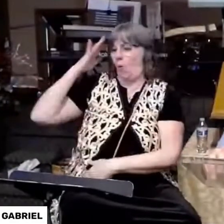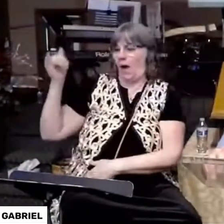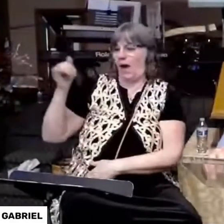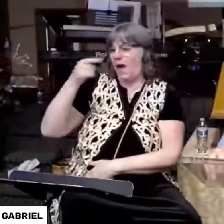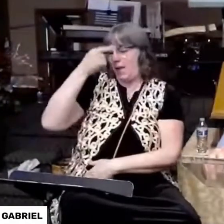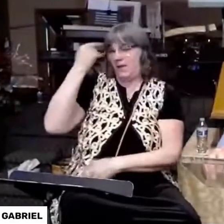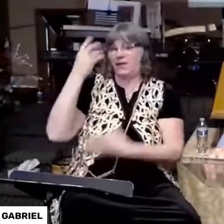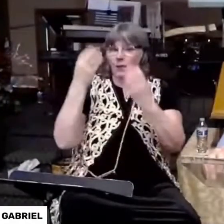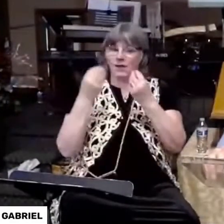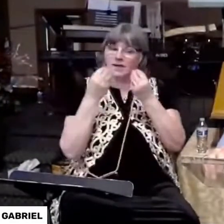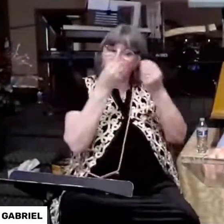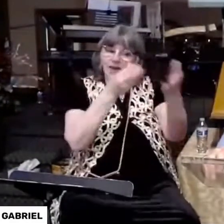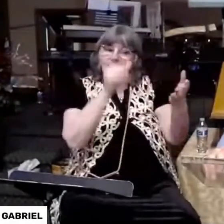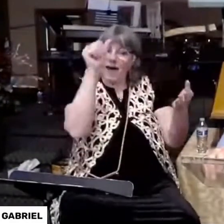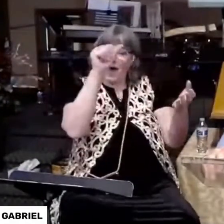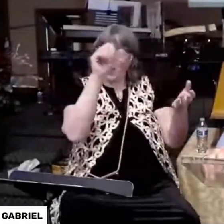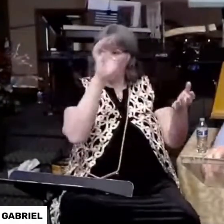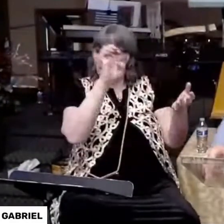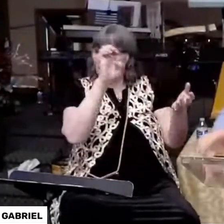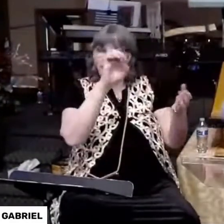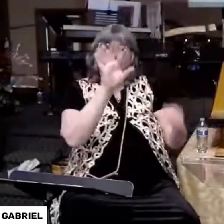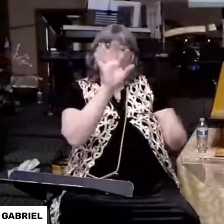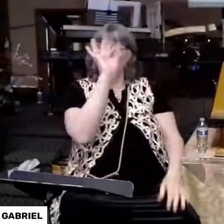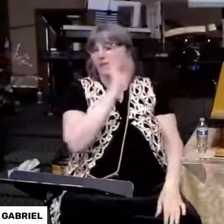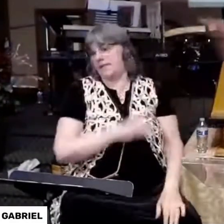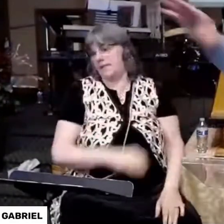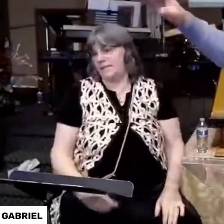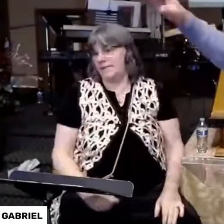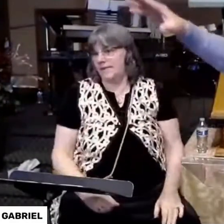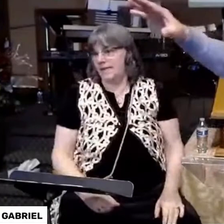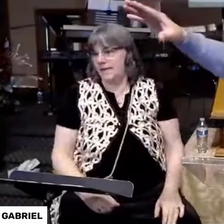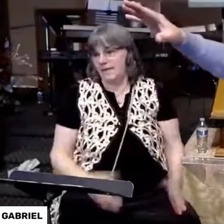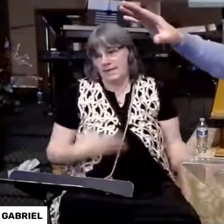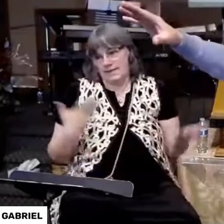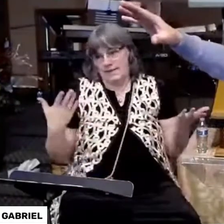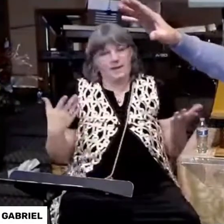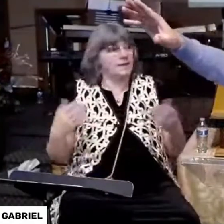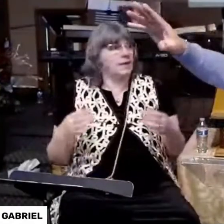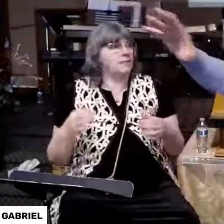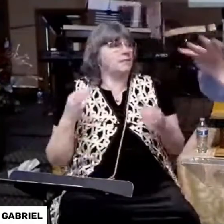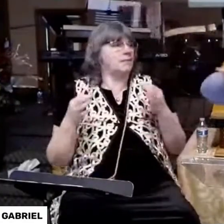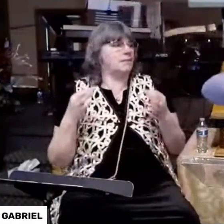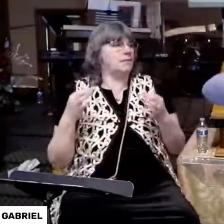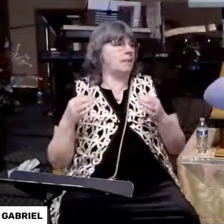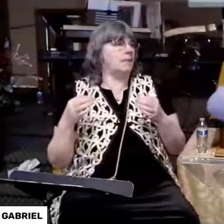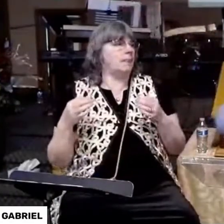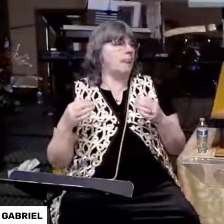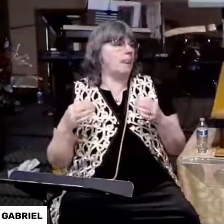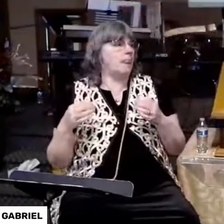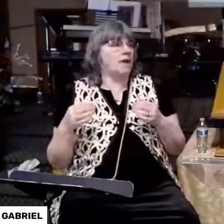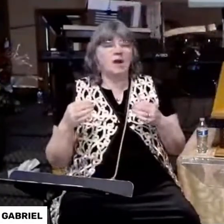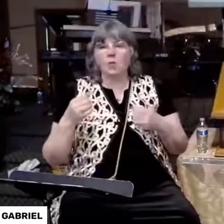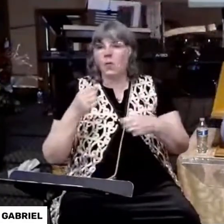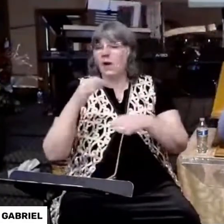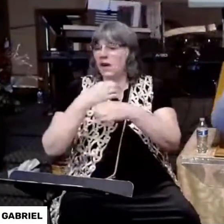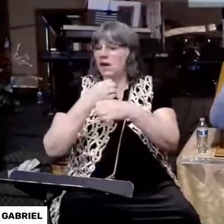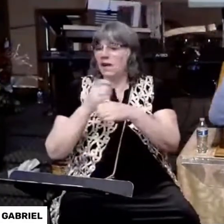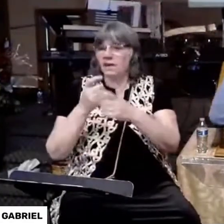choice. When Moshe brought the children of Israel from the land, he divided the tribes into two hills. And he told them one,